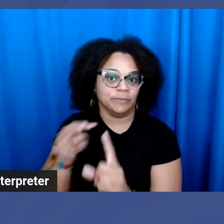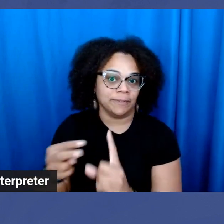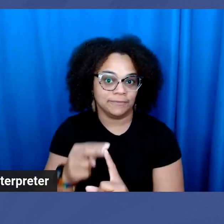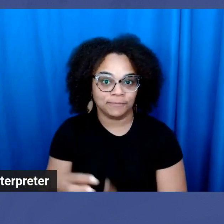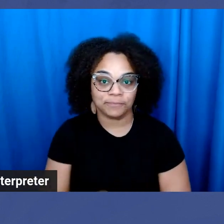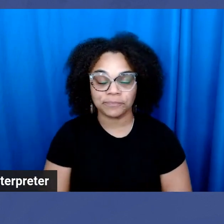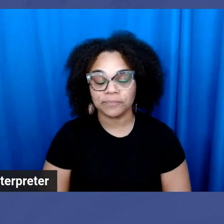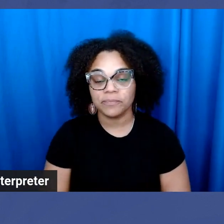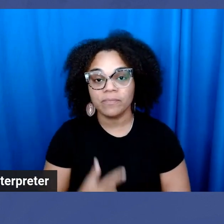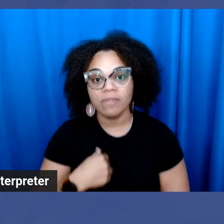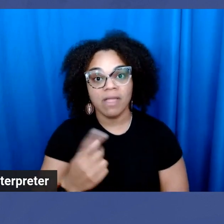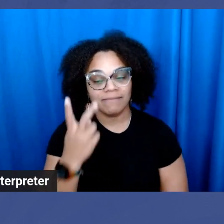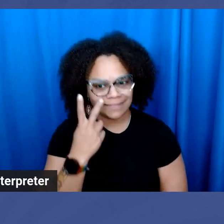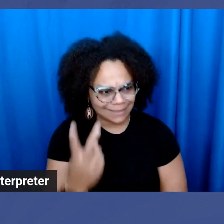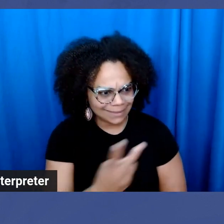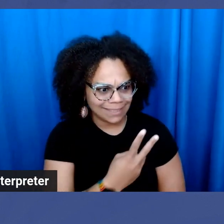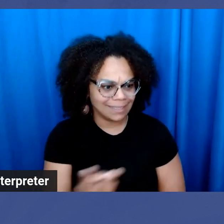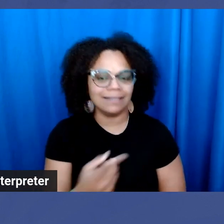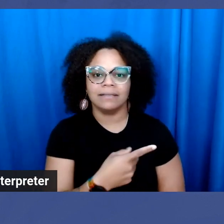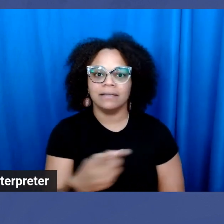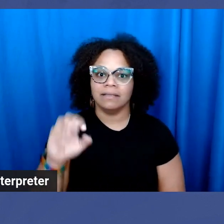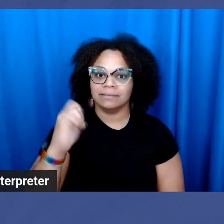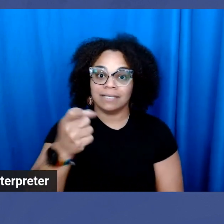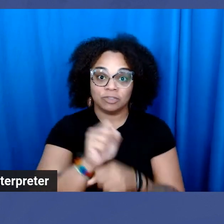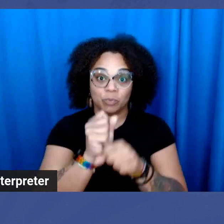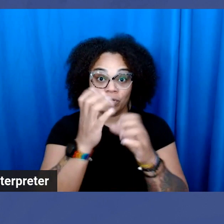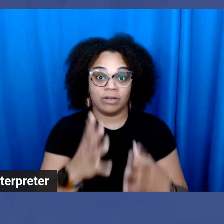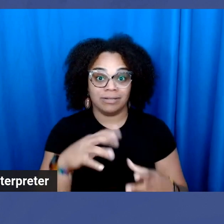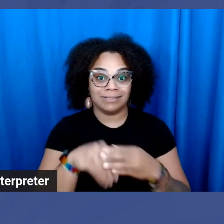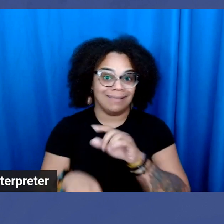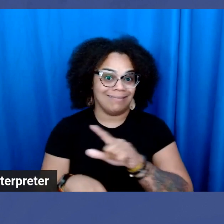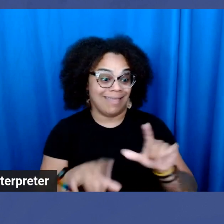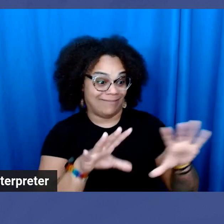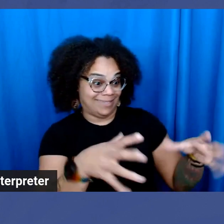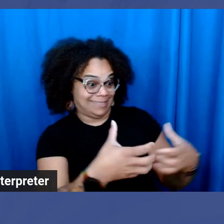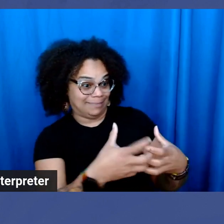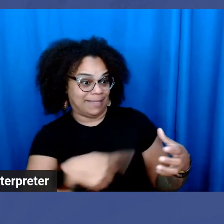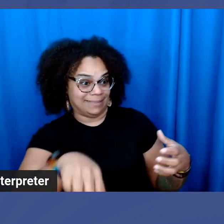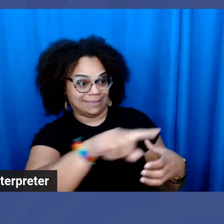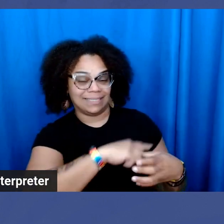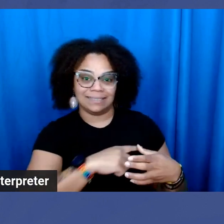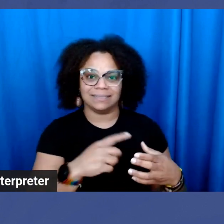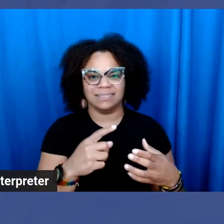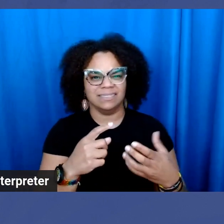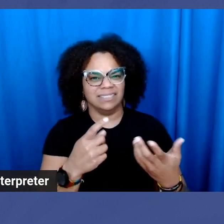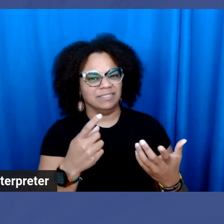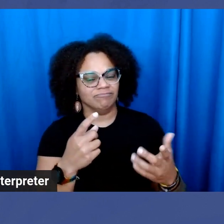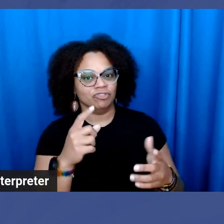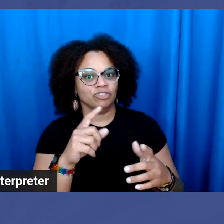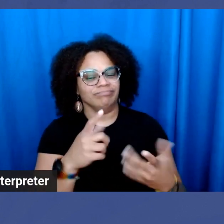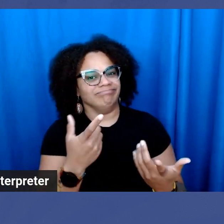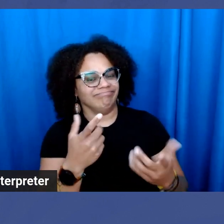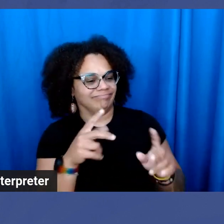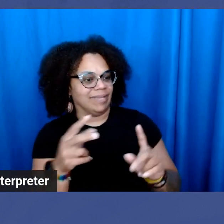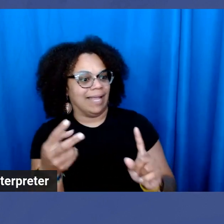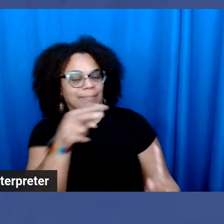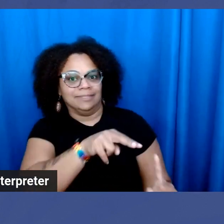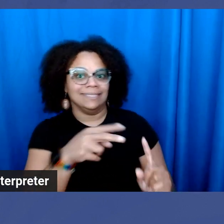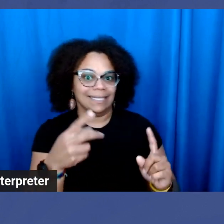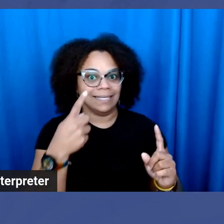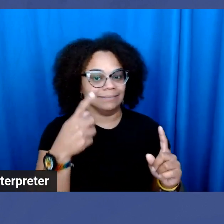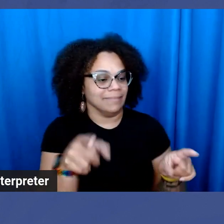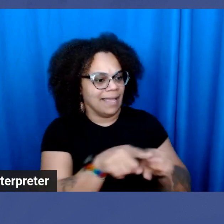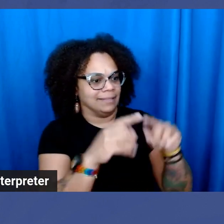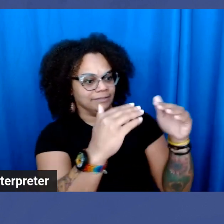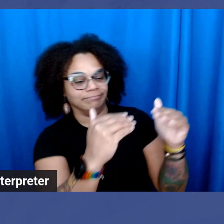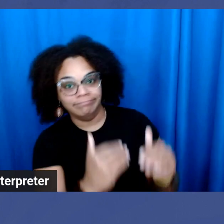I've seen sex workers in leftist spaces be at best tokenized and at worst called gender traders and labor deserters. I've